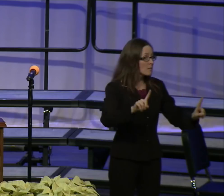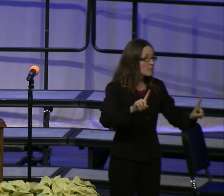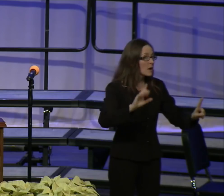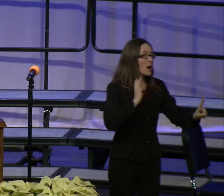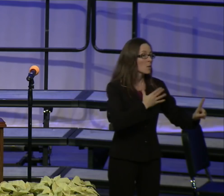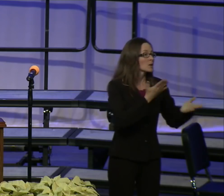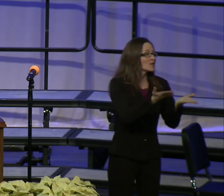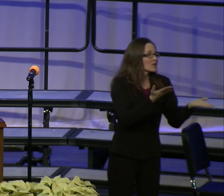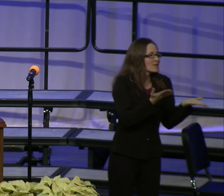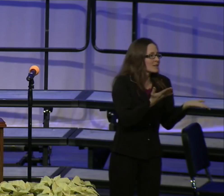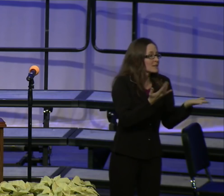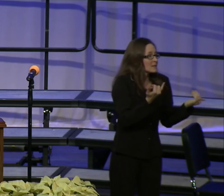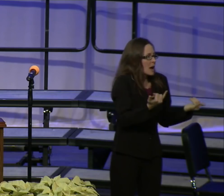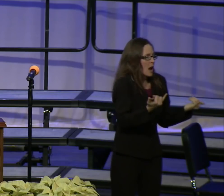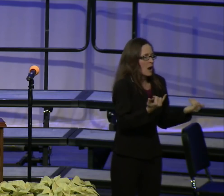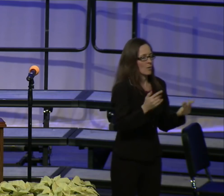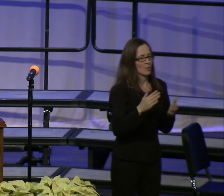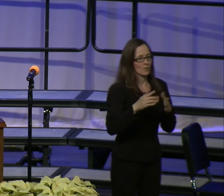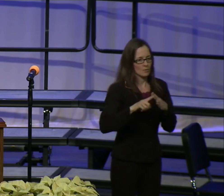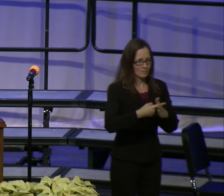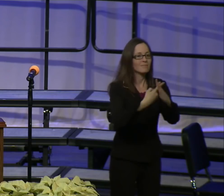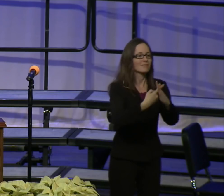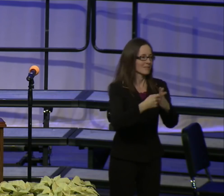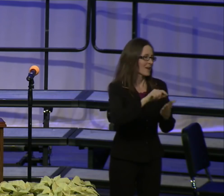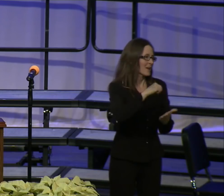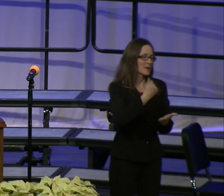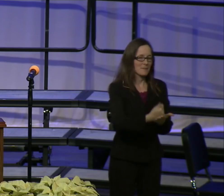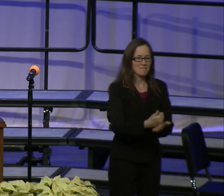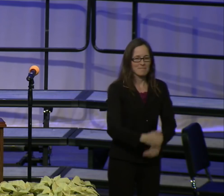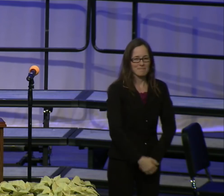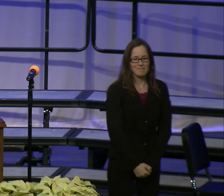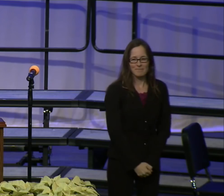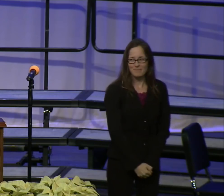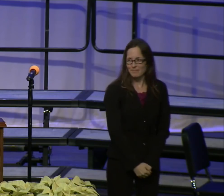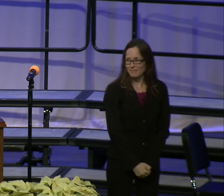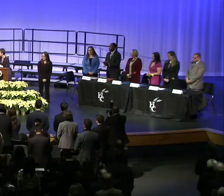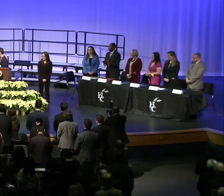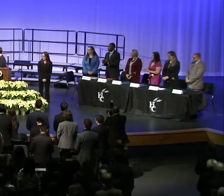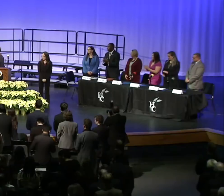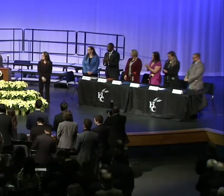just now beginning. Amen.